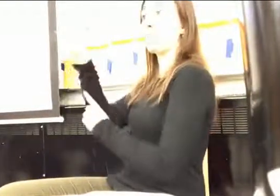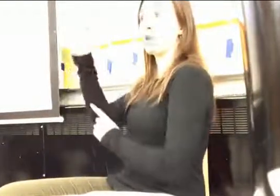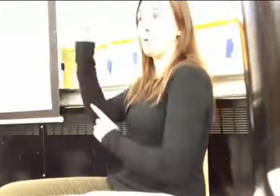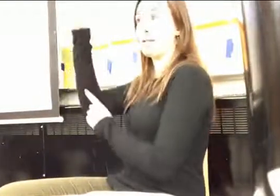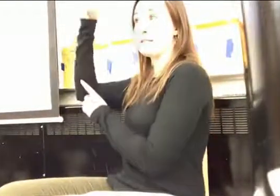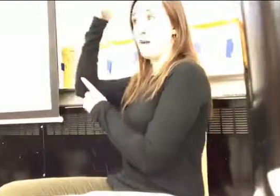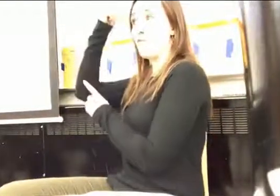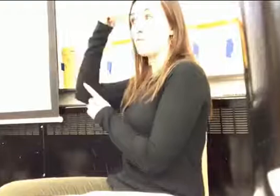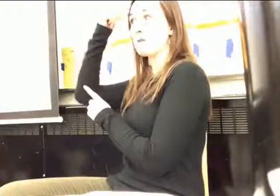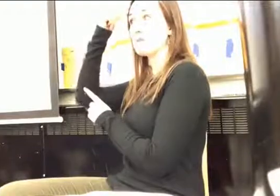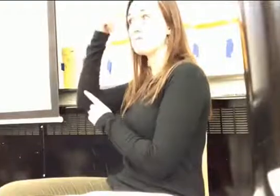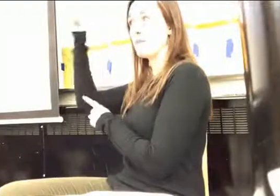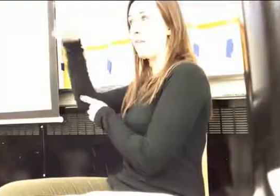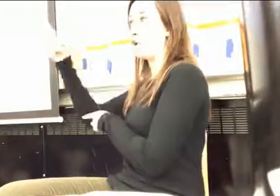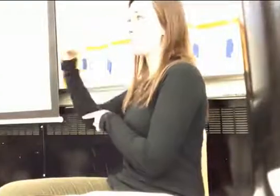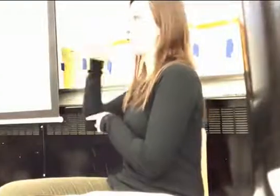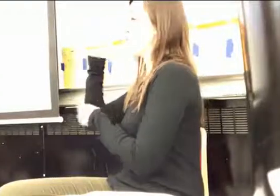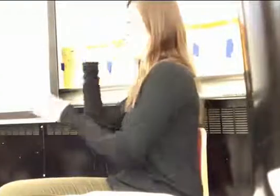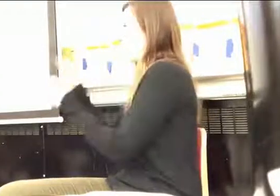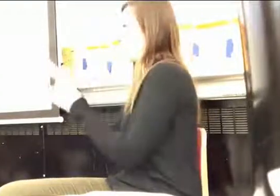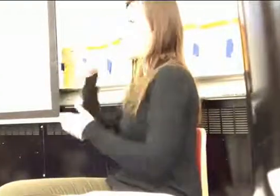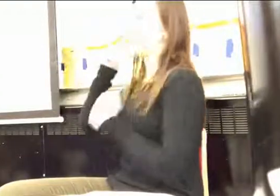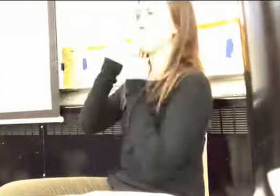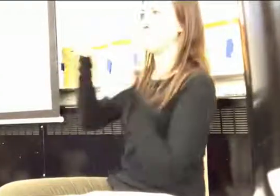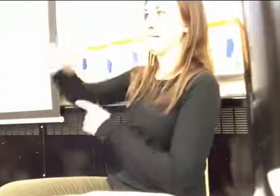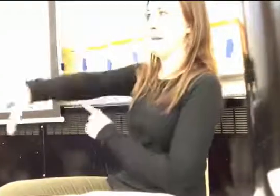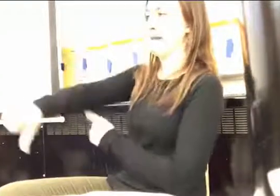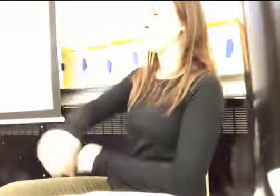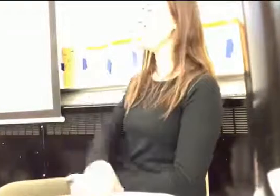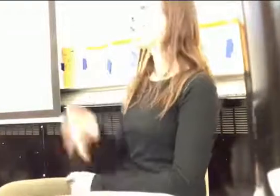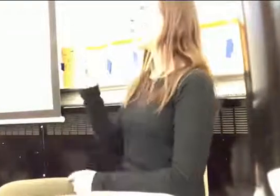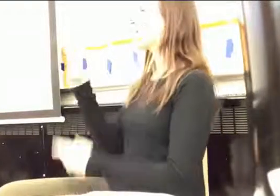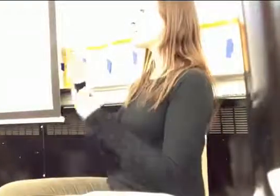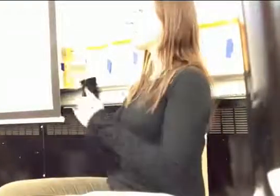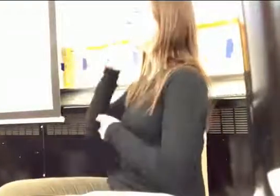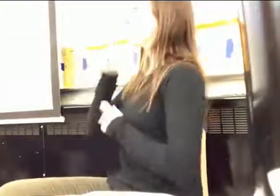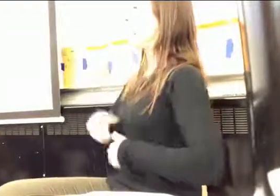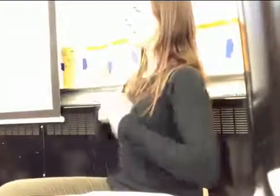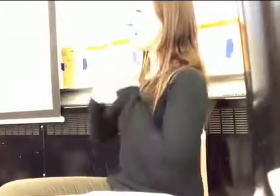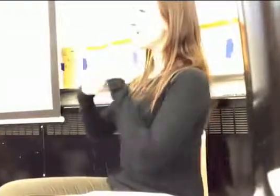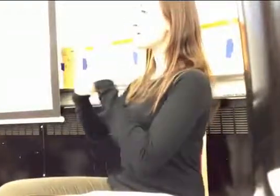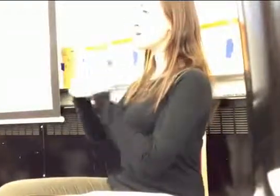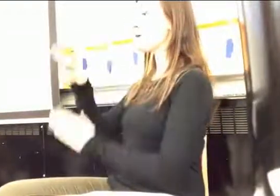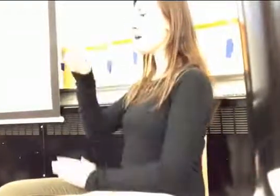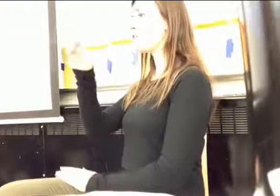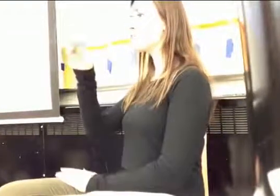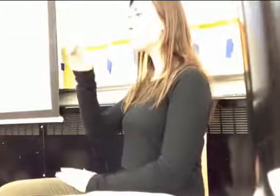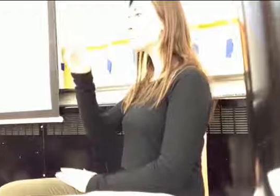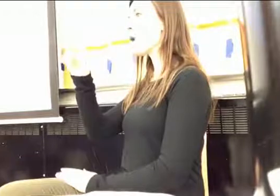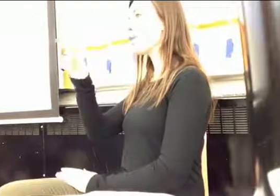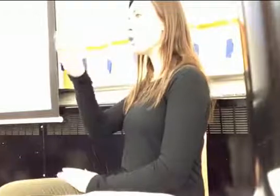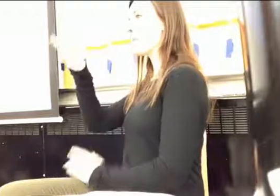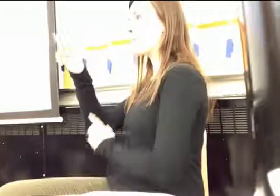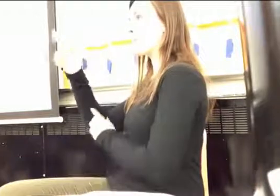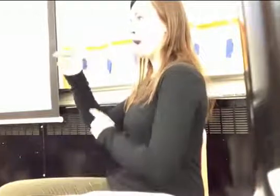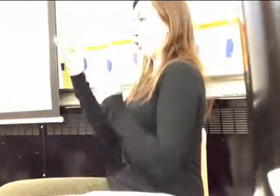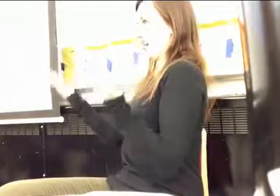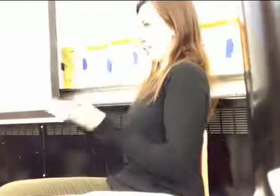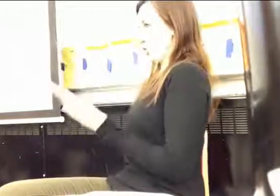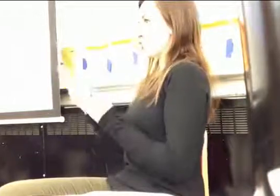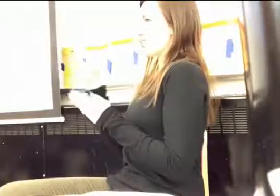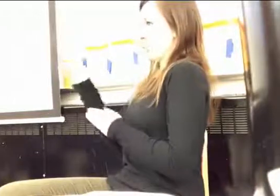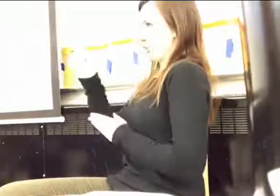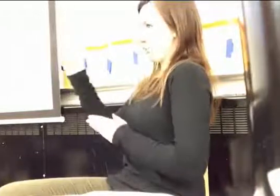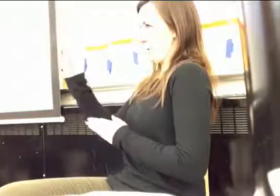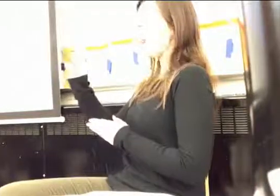Gotcha. Yeah. Okay, so let's talk about a real-life example of a robber baron in terms of today's world. Now, I will tell you